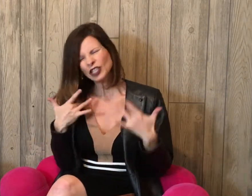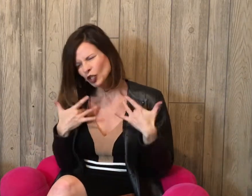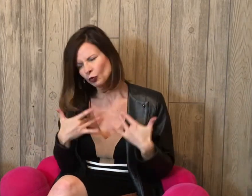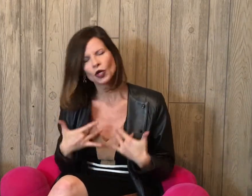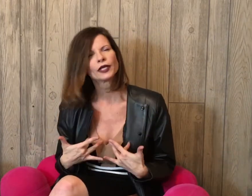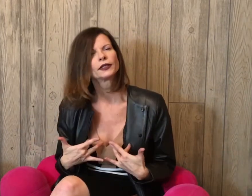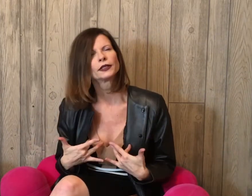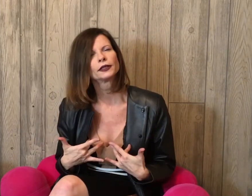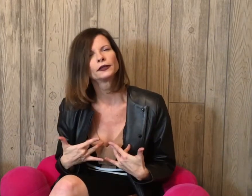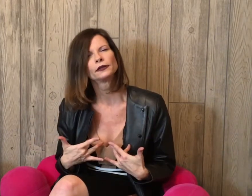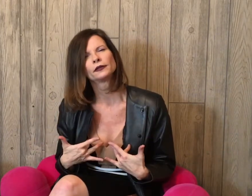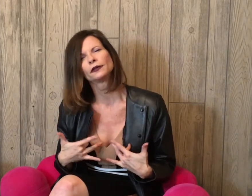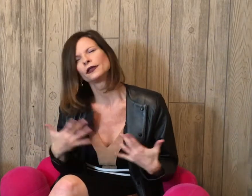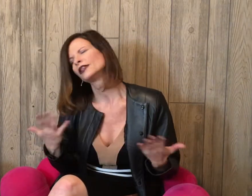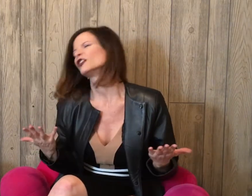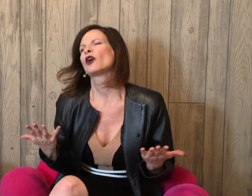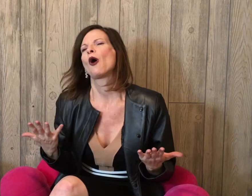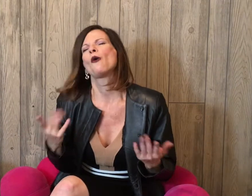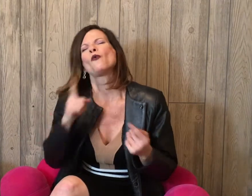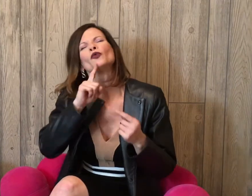and depressed.